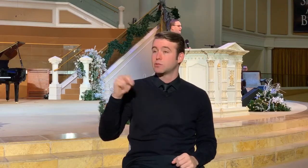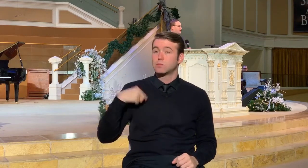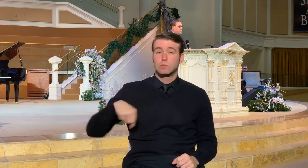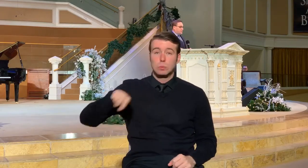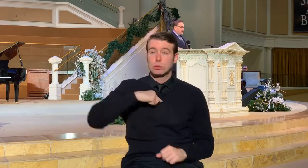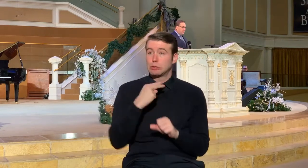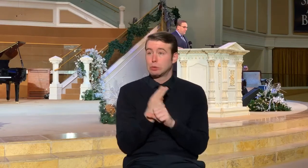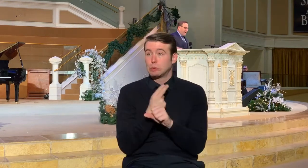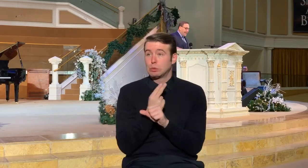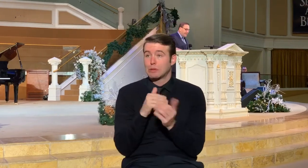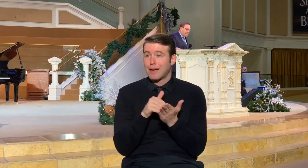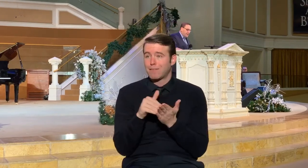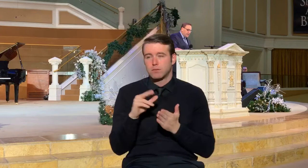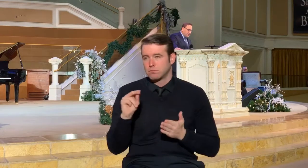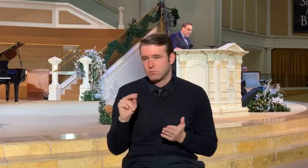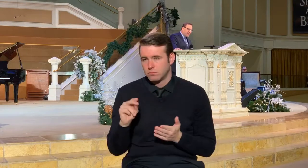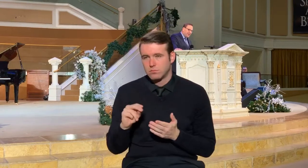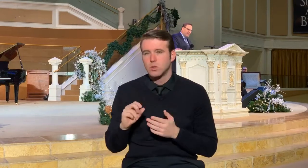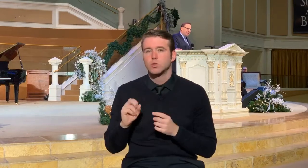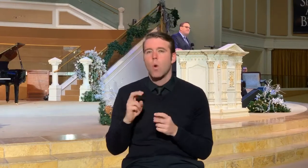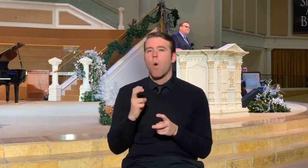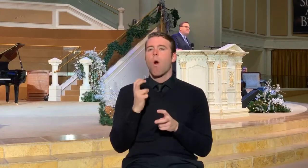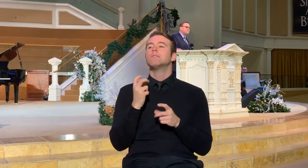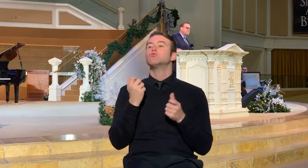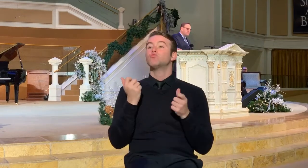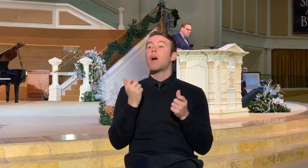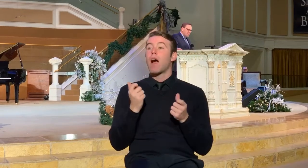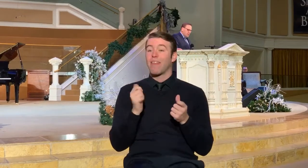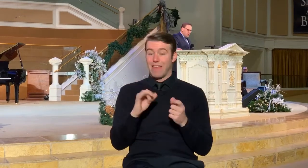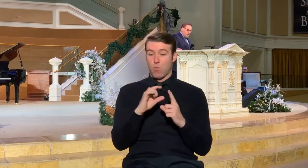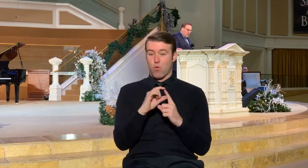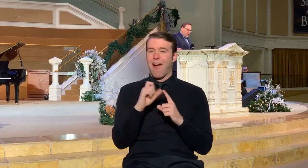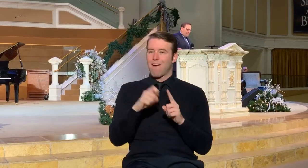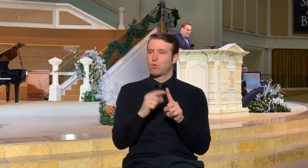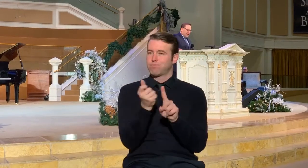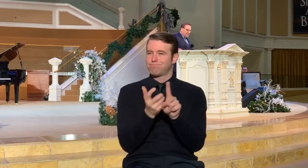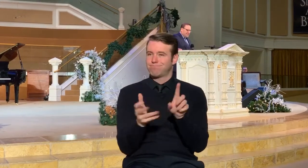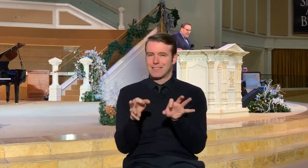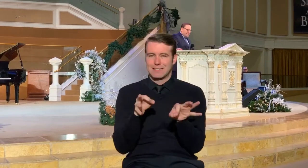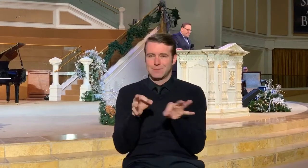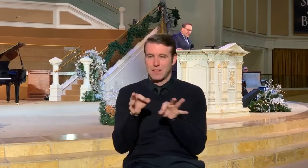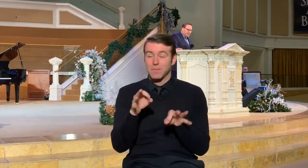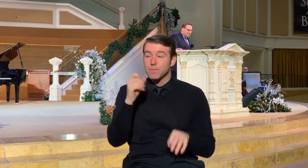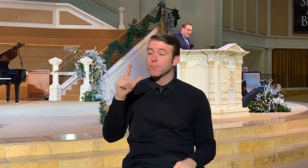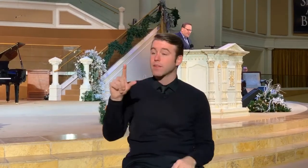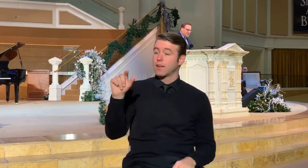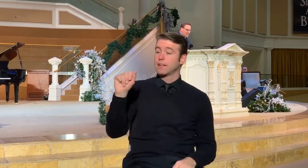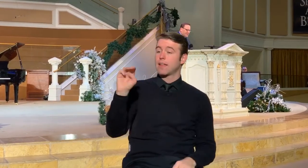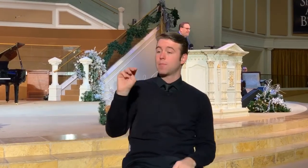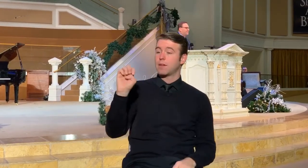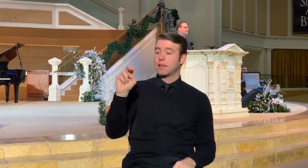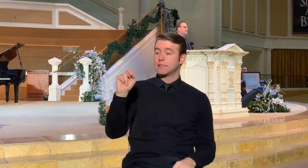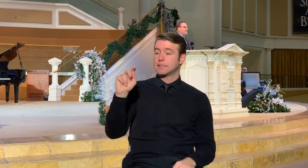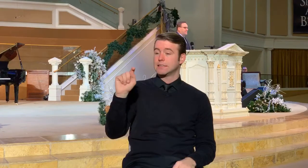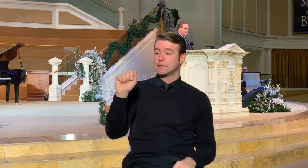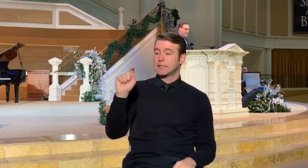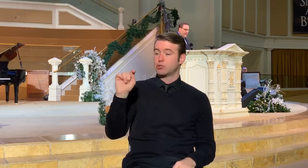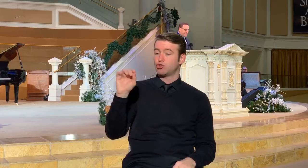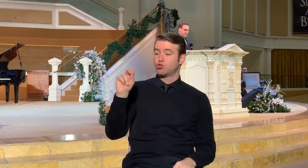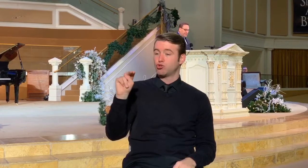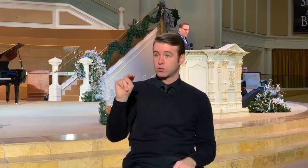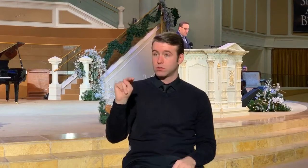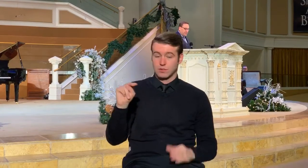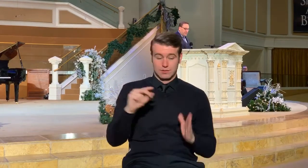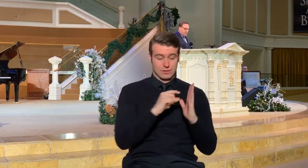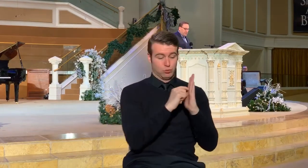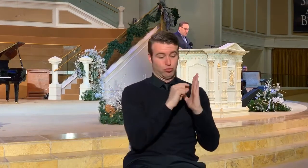it bears providing a definition. A lamentation is an expression given in the